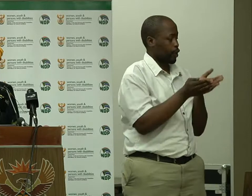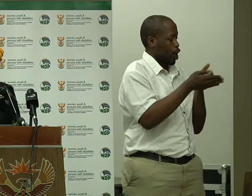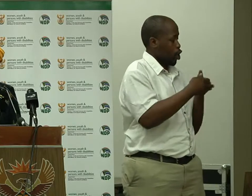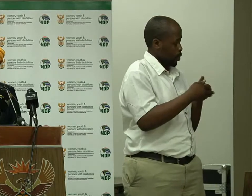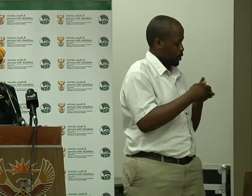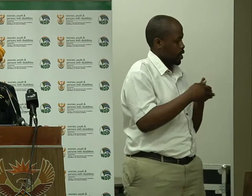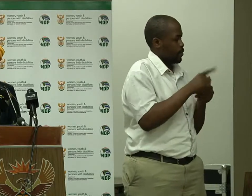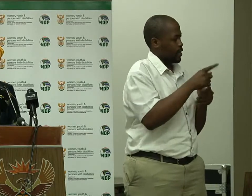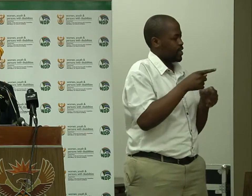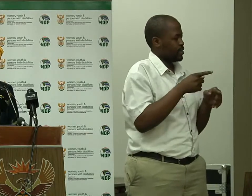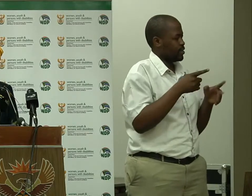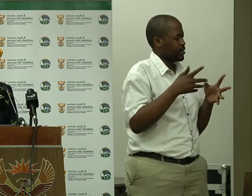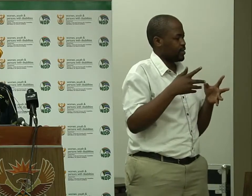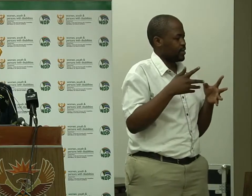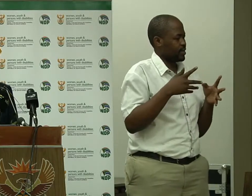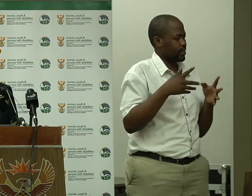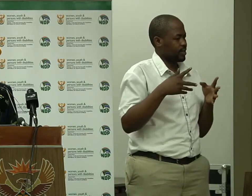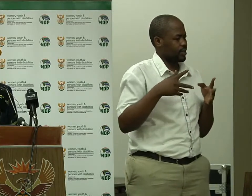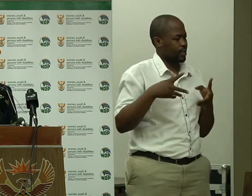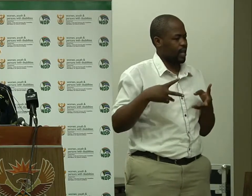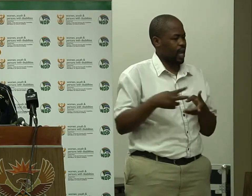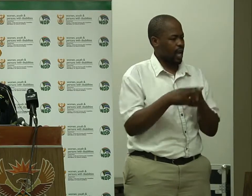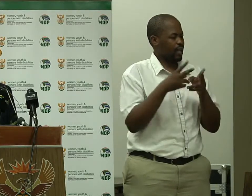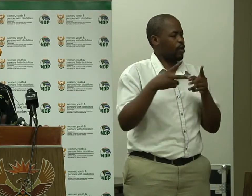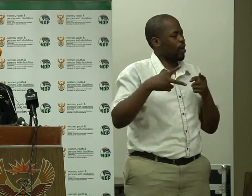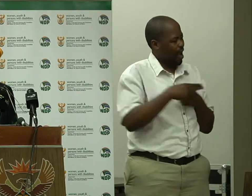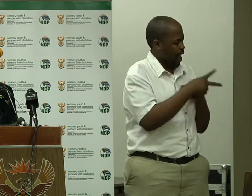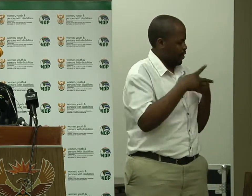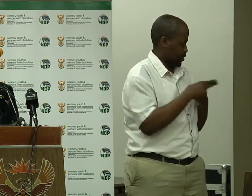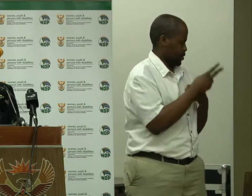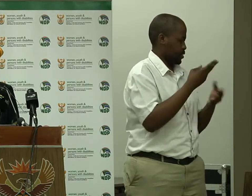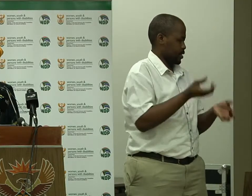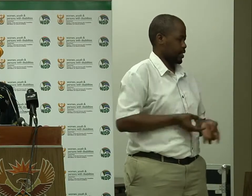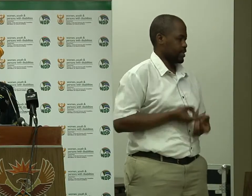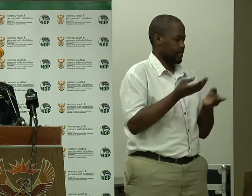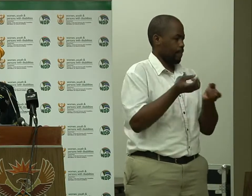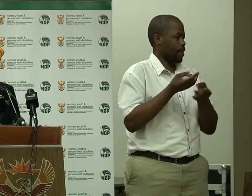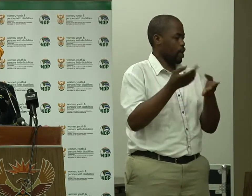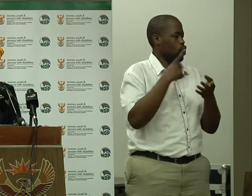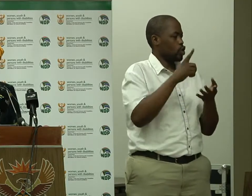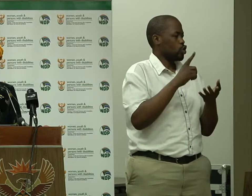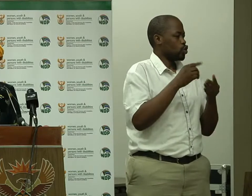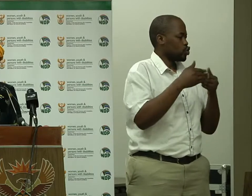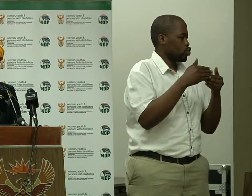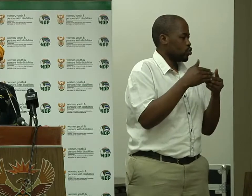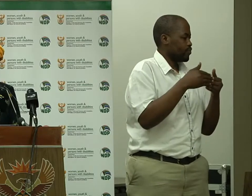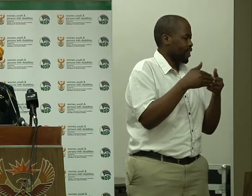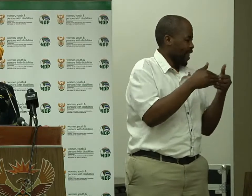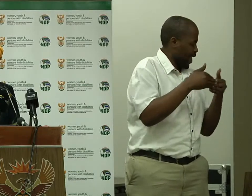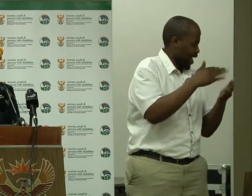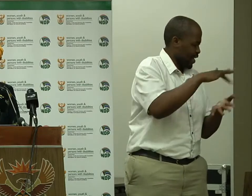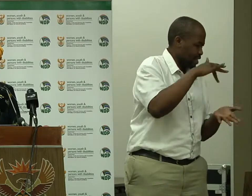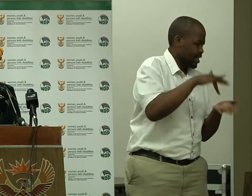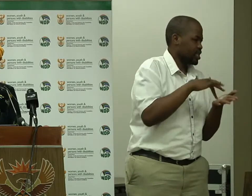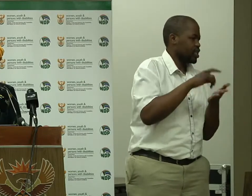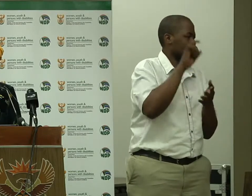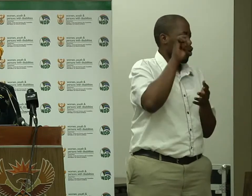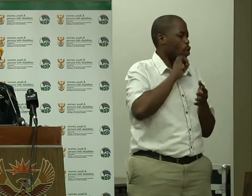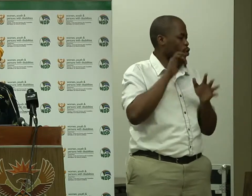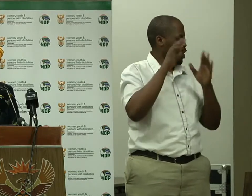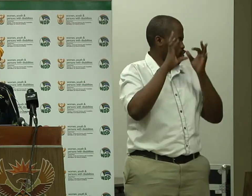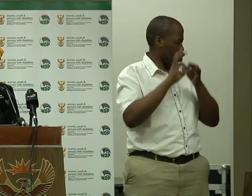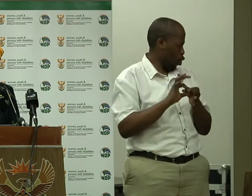off supplies to care centers, support facilities, old age homes, and similar